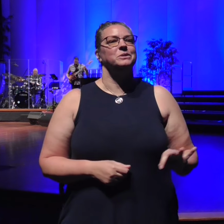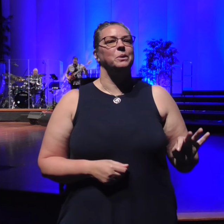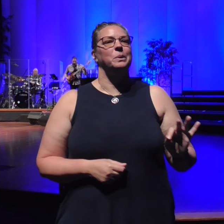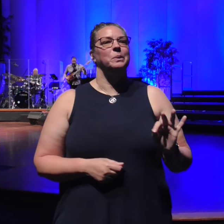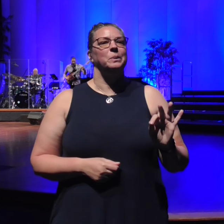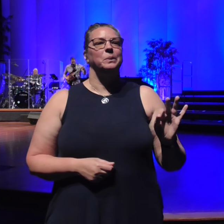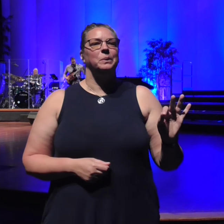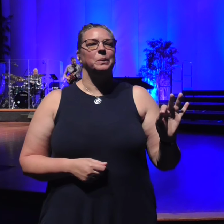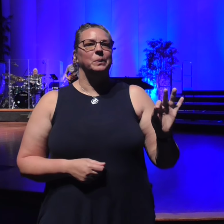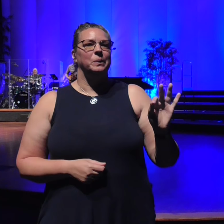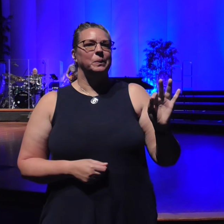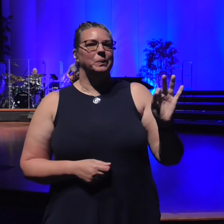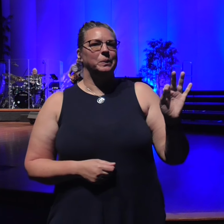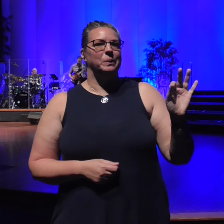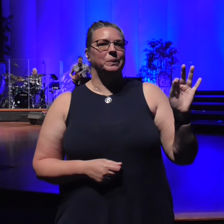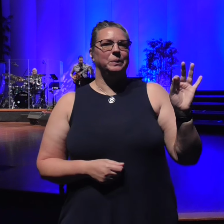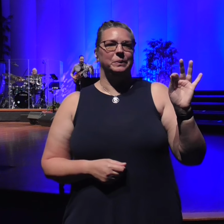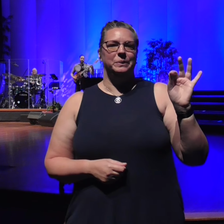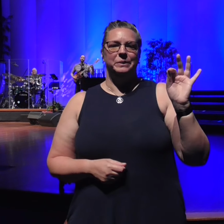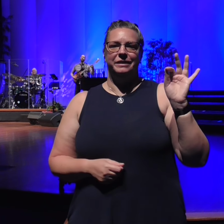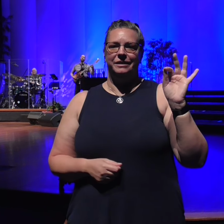my soul.